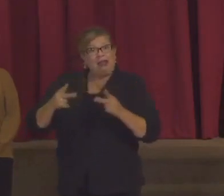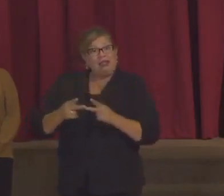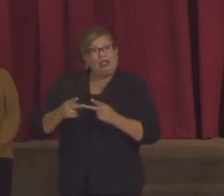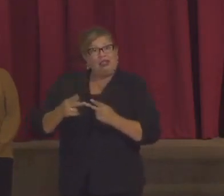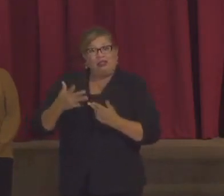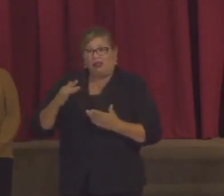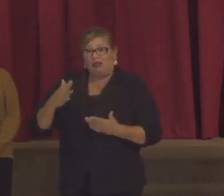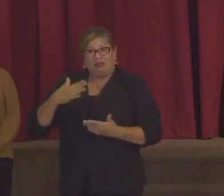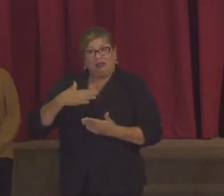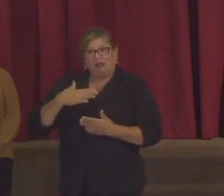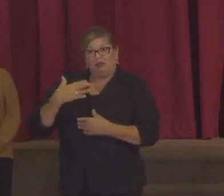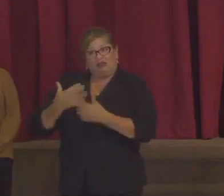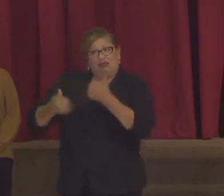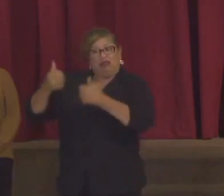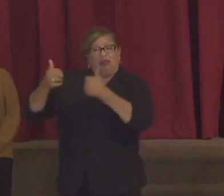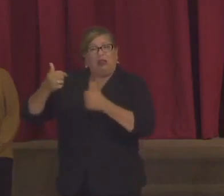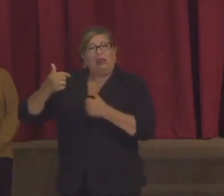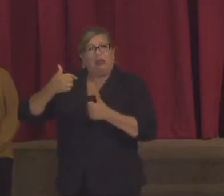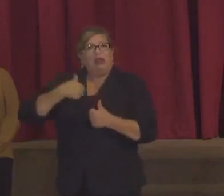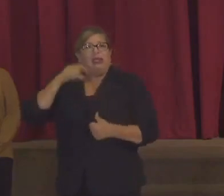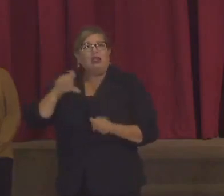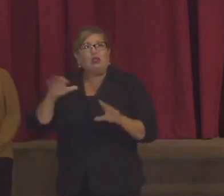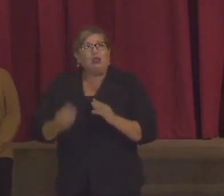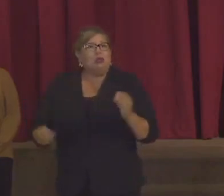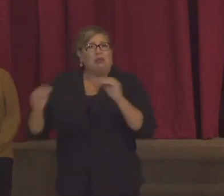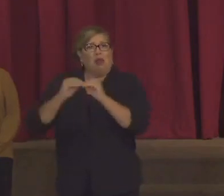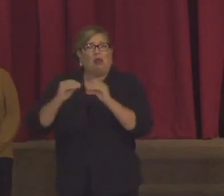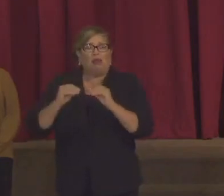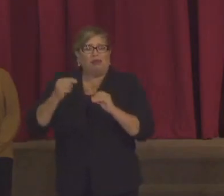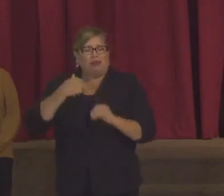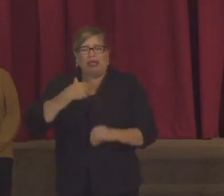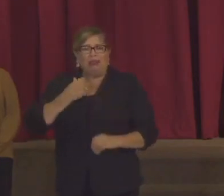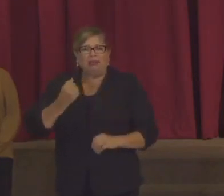that. I own that.